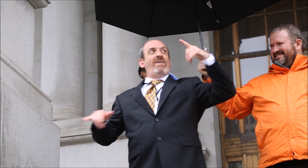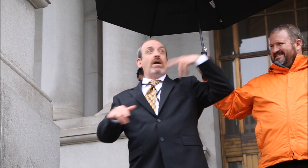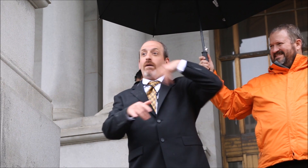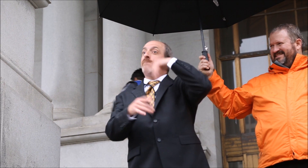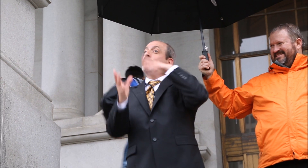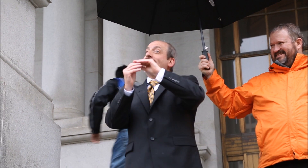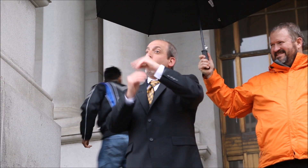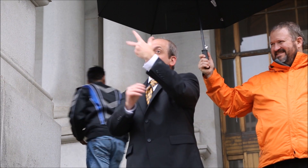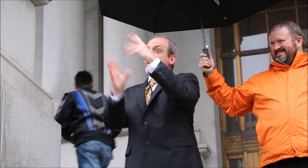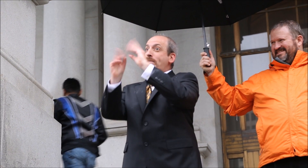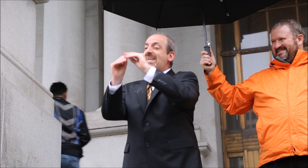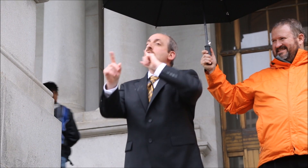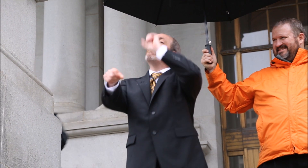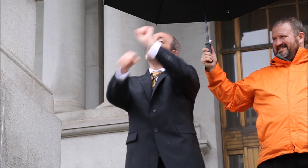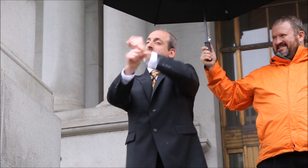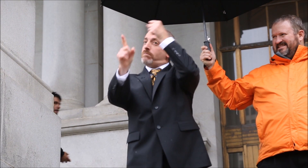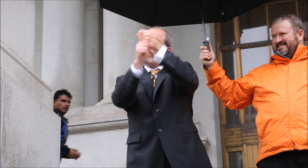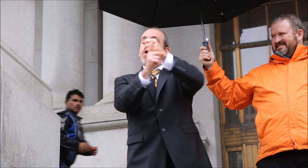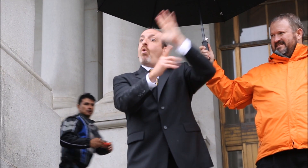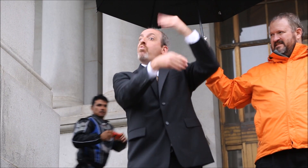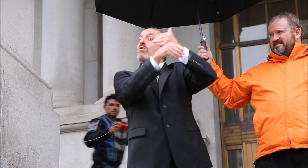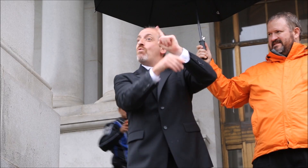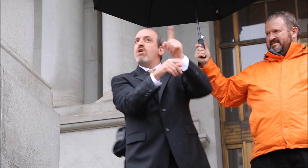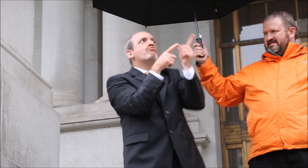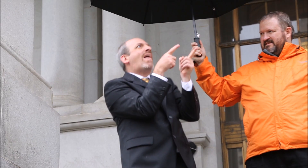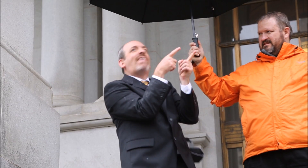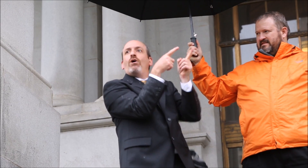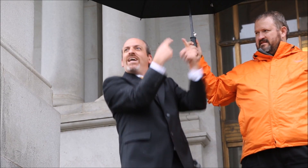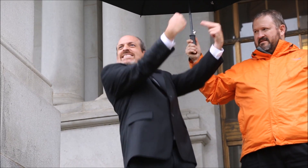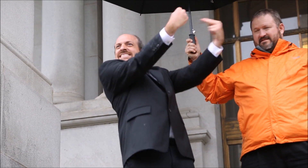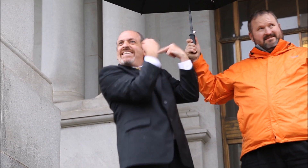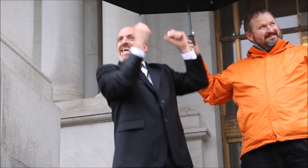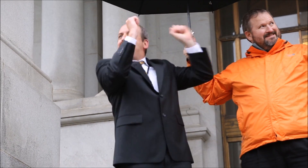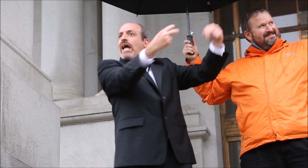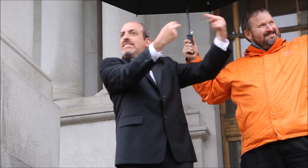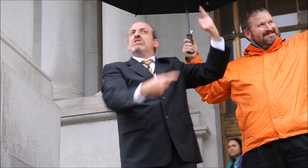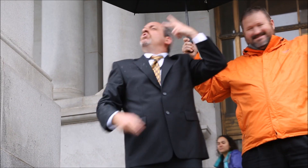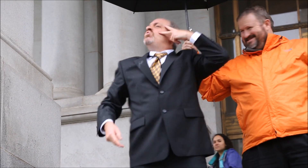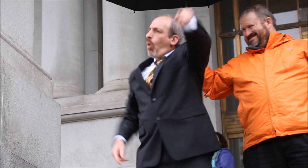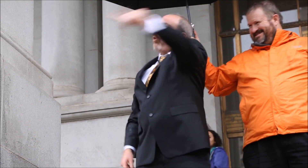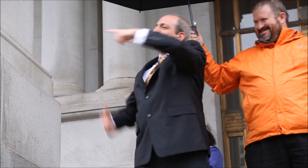this horrible headache from all this accoutrement on your face. I mean, it's enough. Enough.